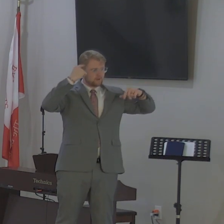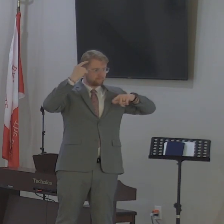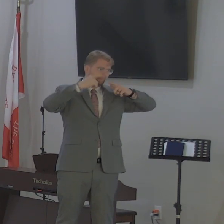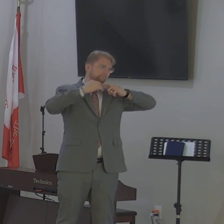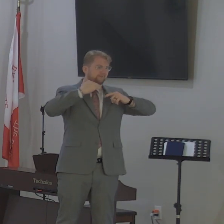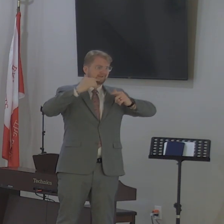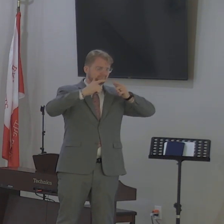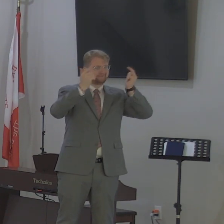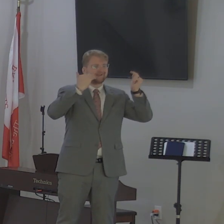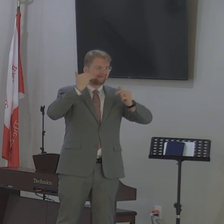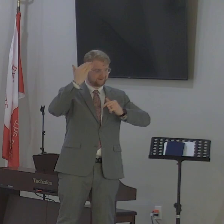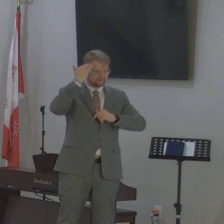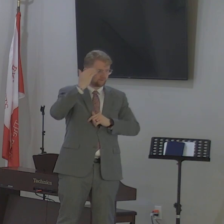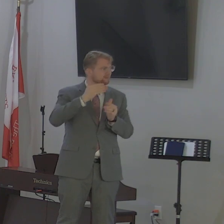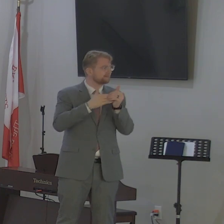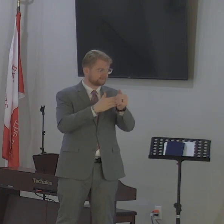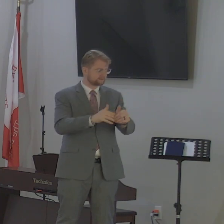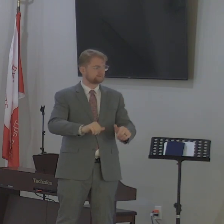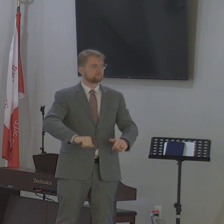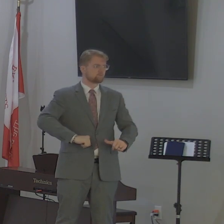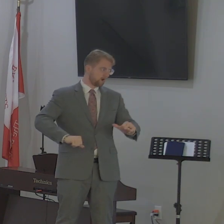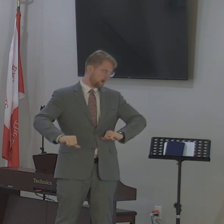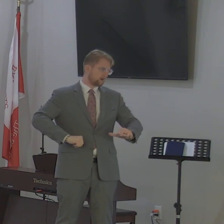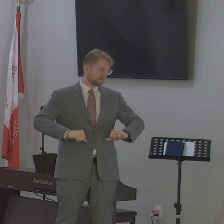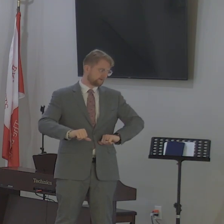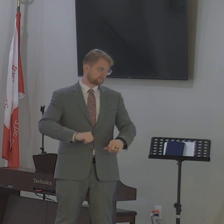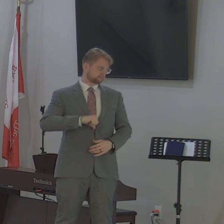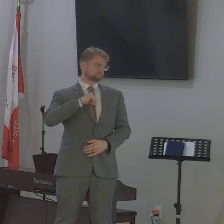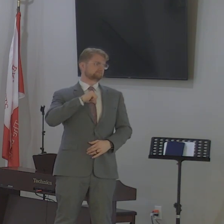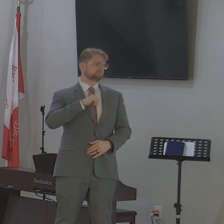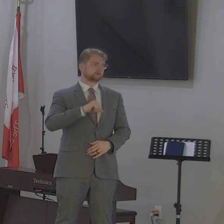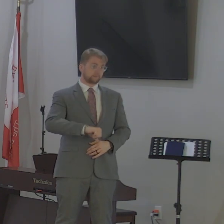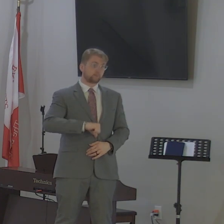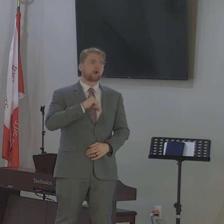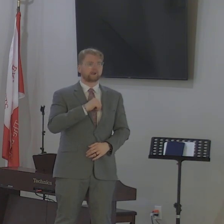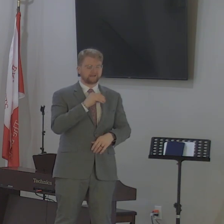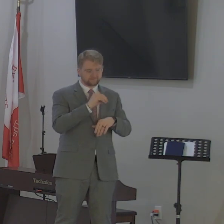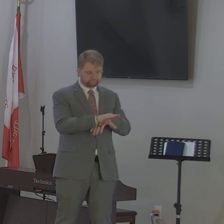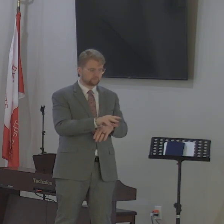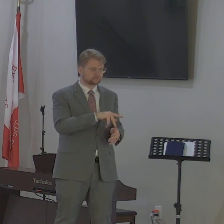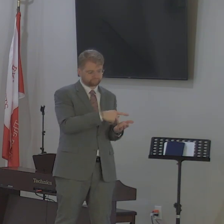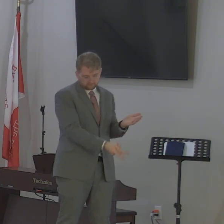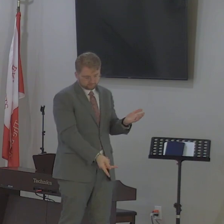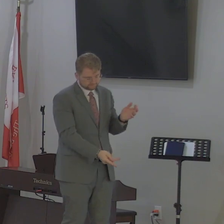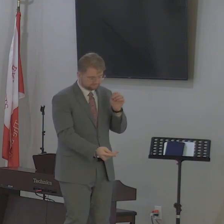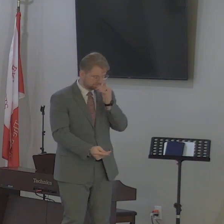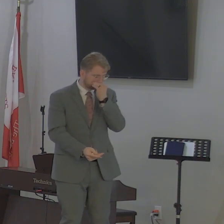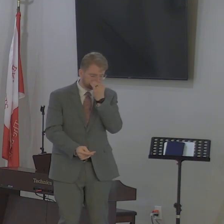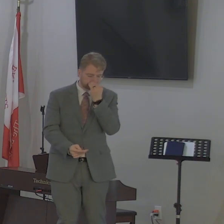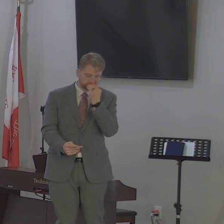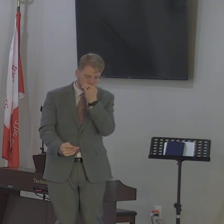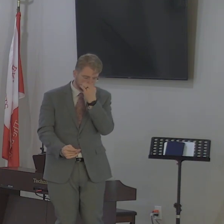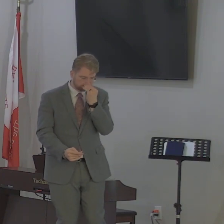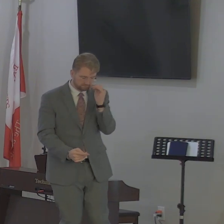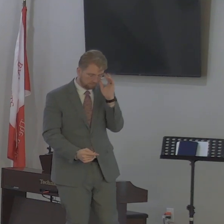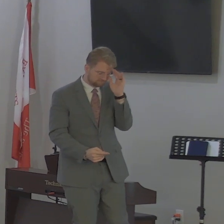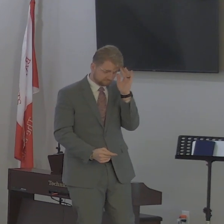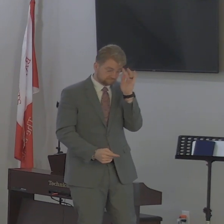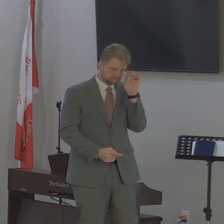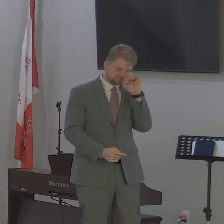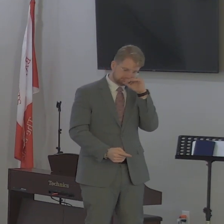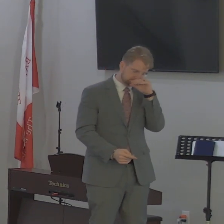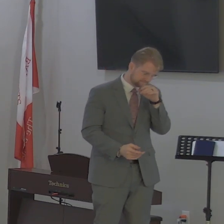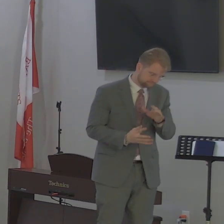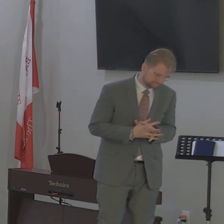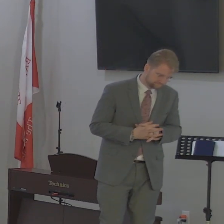Leads to pride, and we know that pride leads to a fall. Paul's dealing with a church who's going back from grace